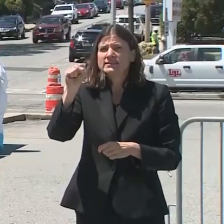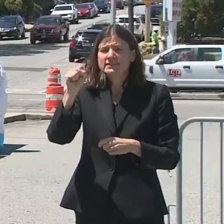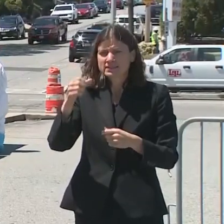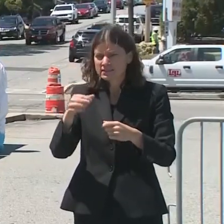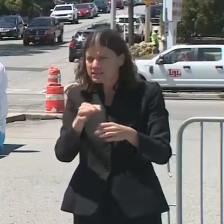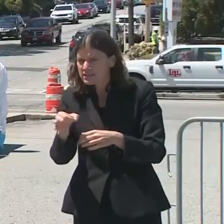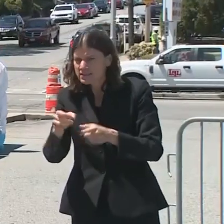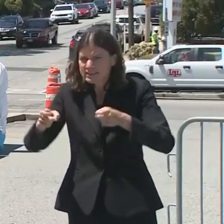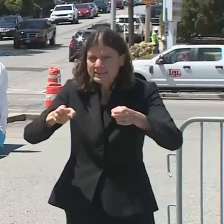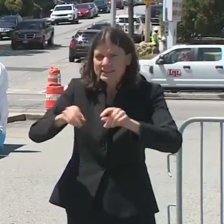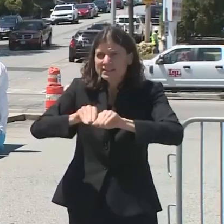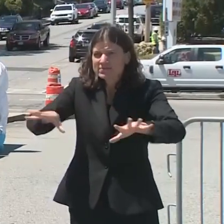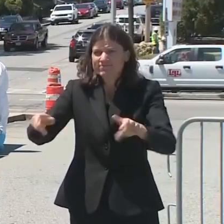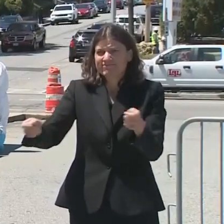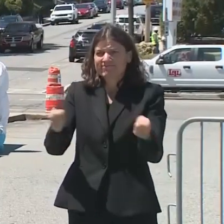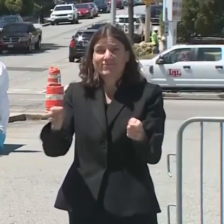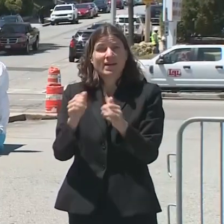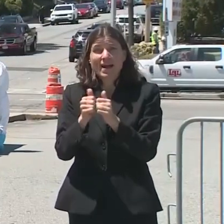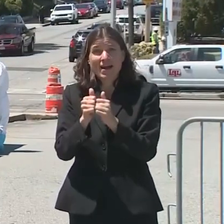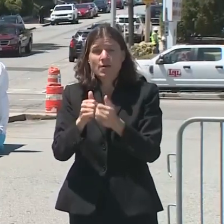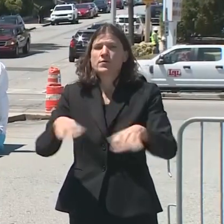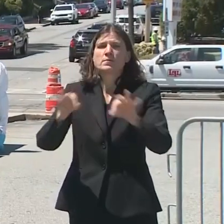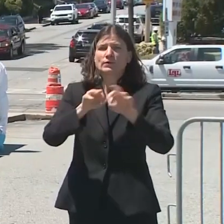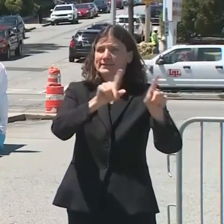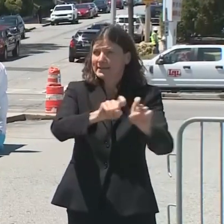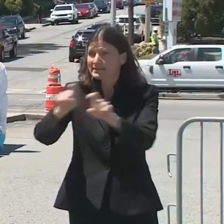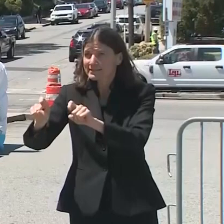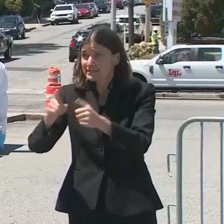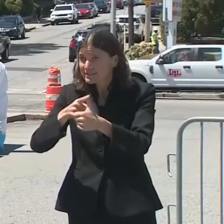we're grateful for your efforts here in Fall River and